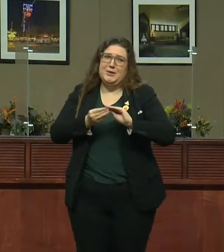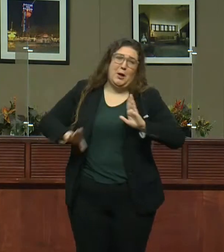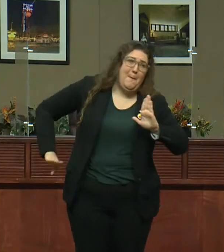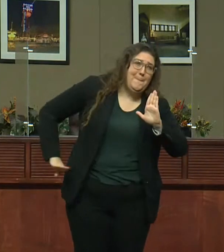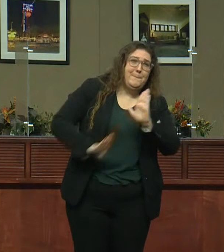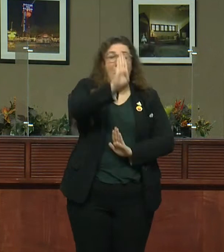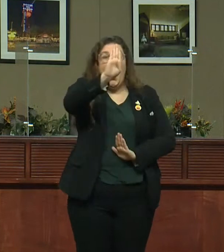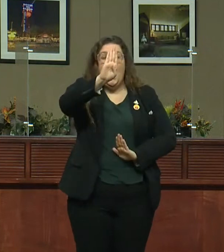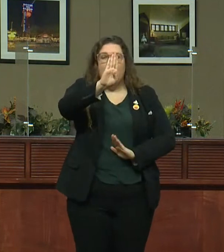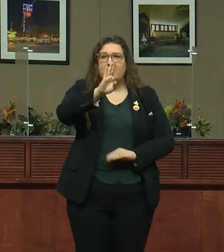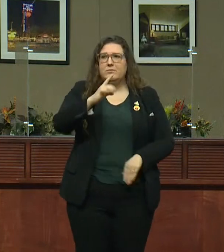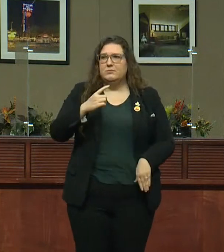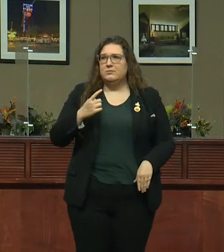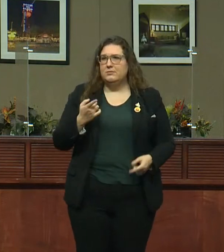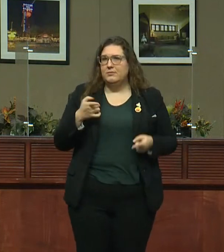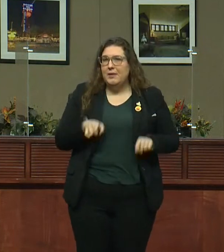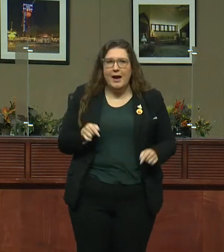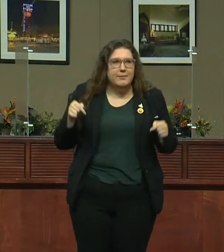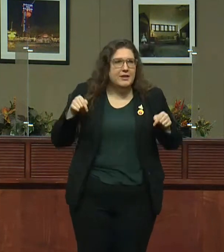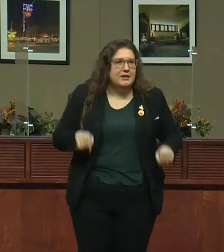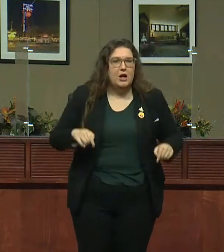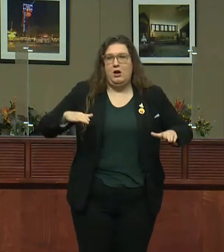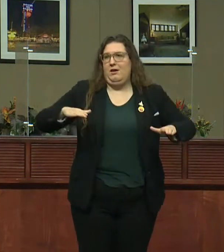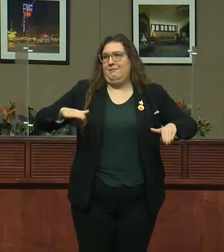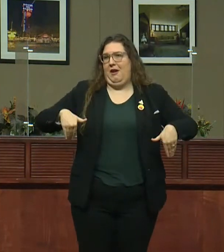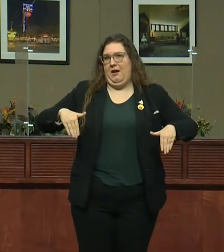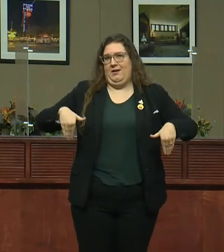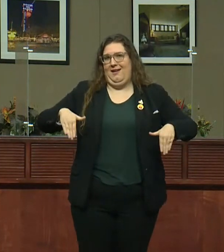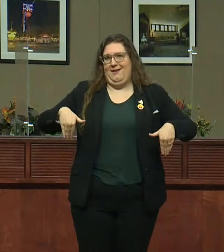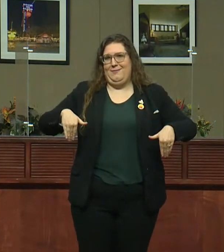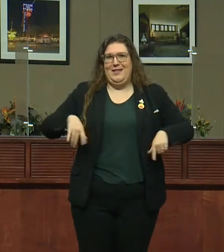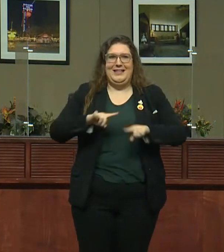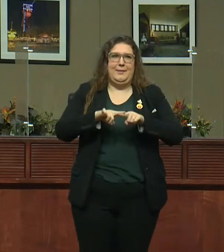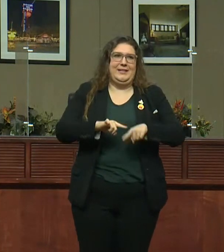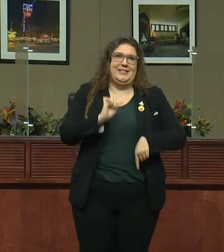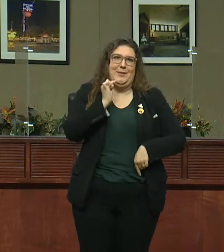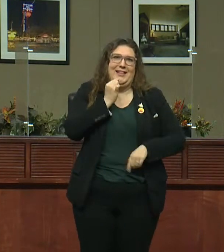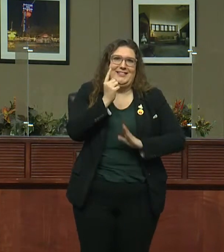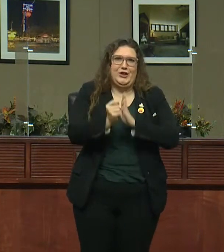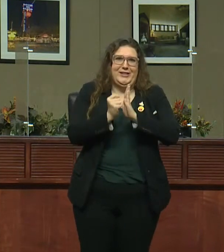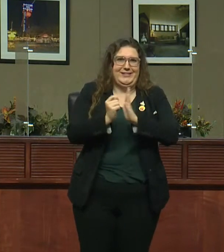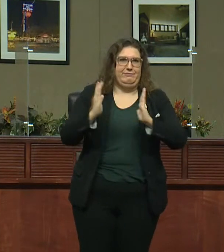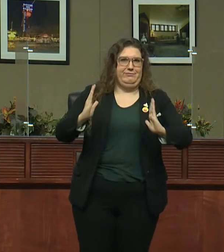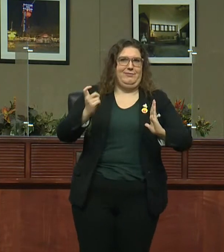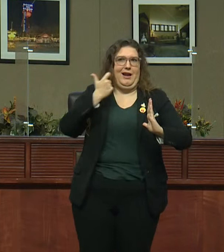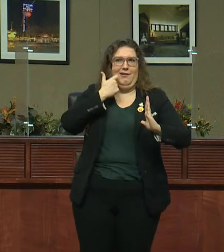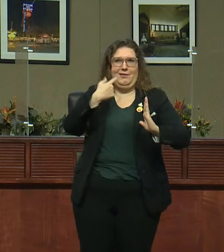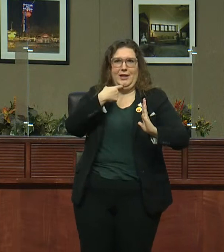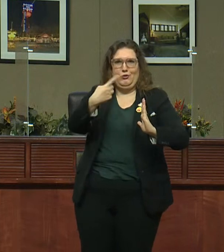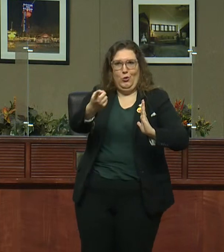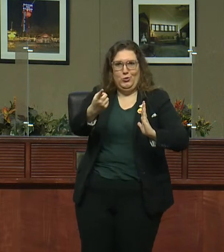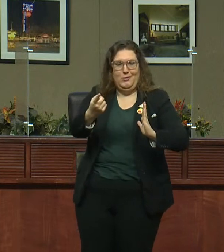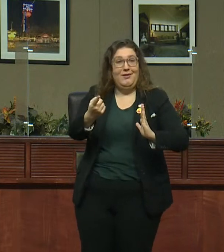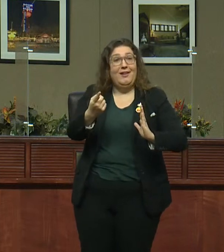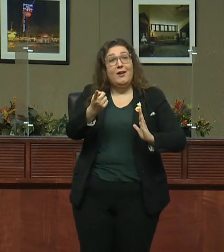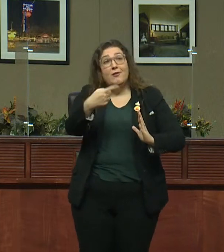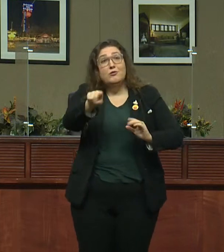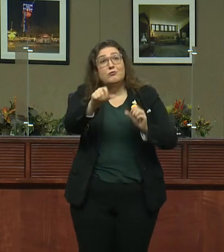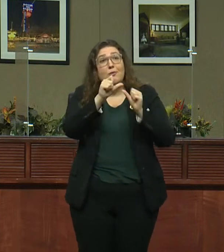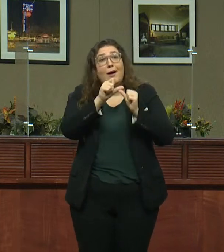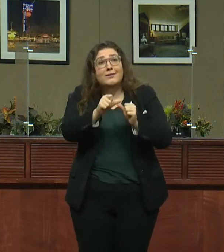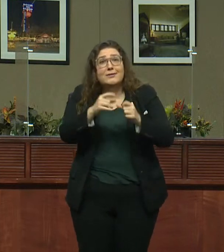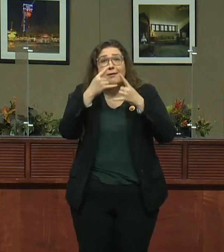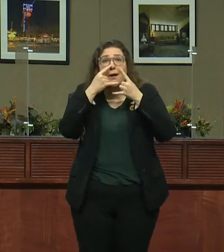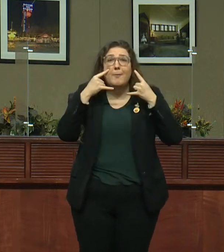but it depends on us how that goes. If we observe those prevention strategies that I talked to